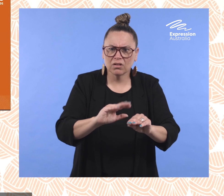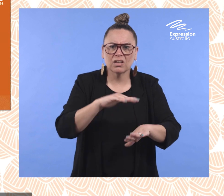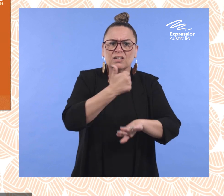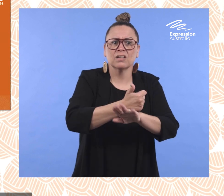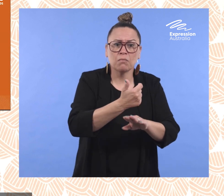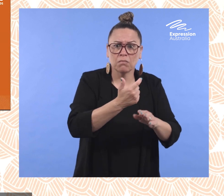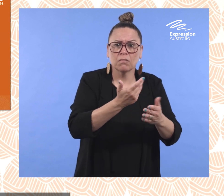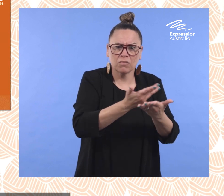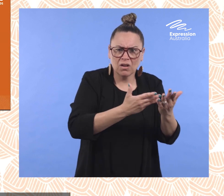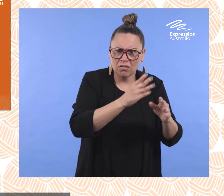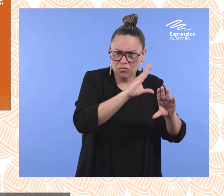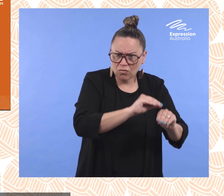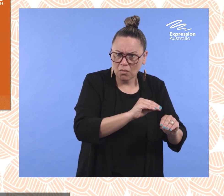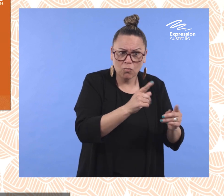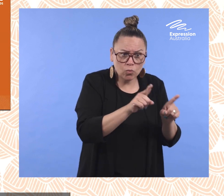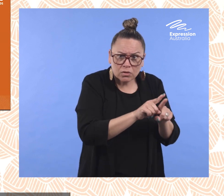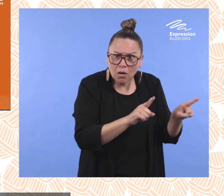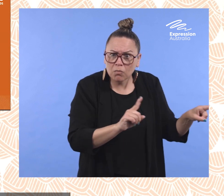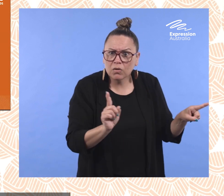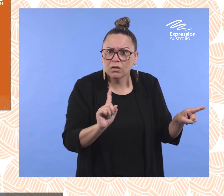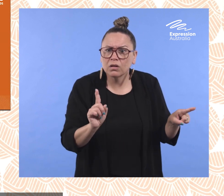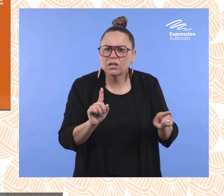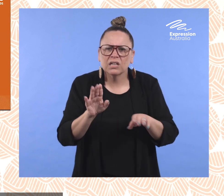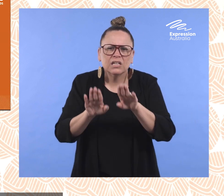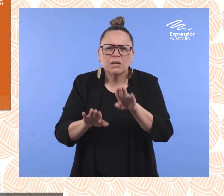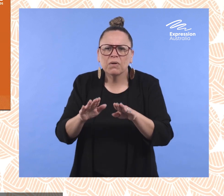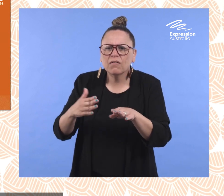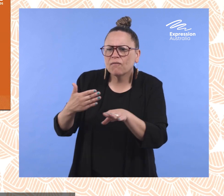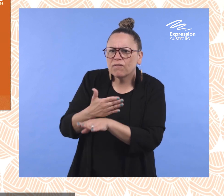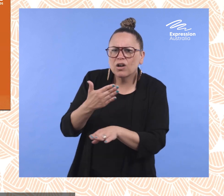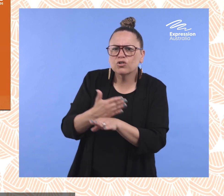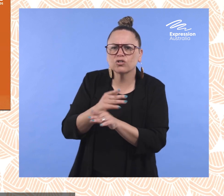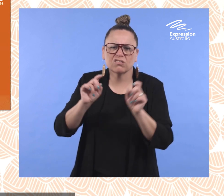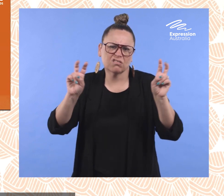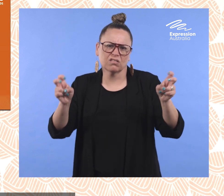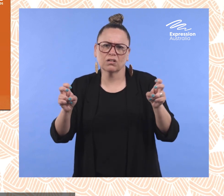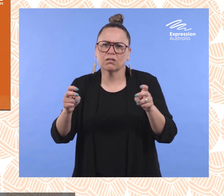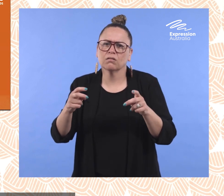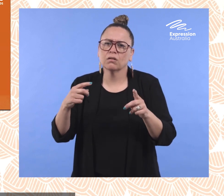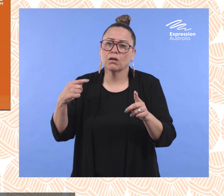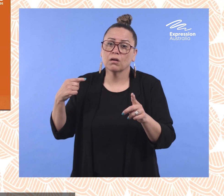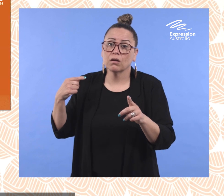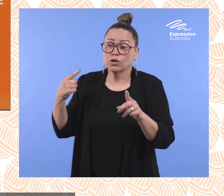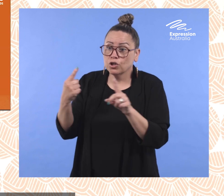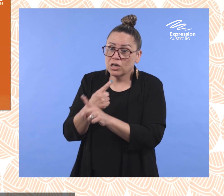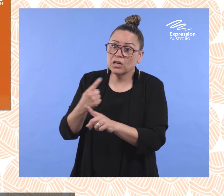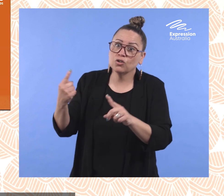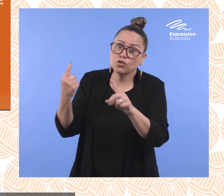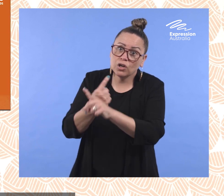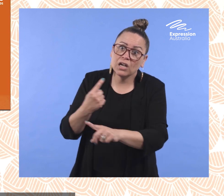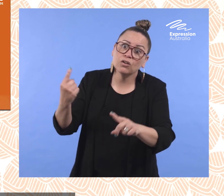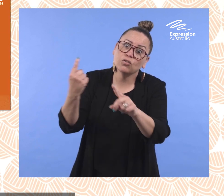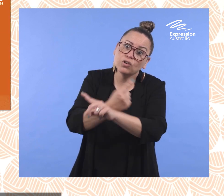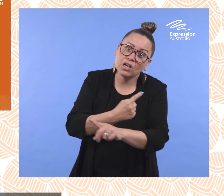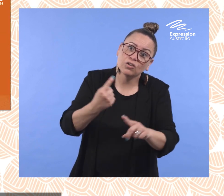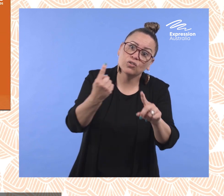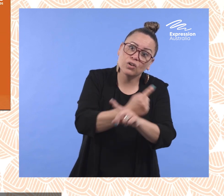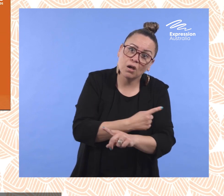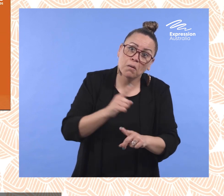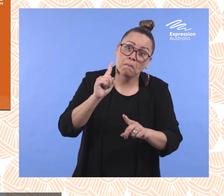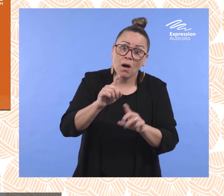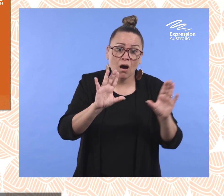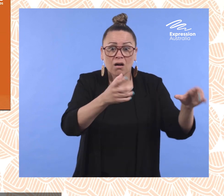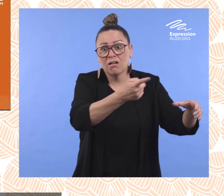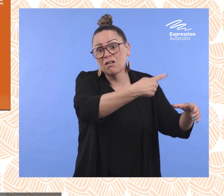No, this is, it appears a similar function has always been around, although continually changing. The